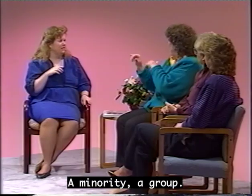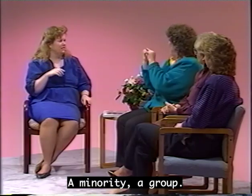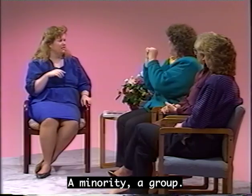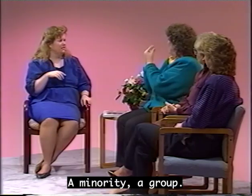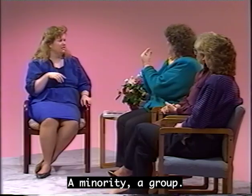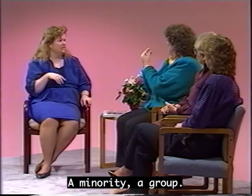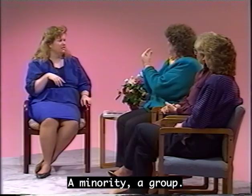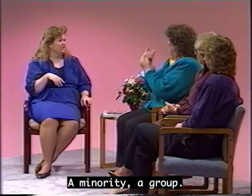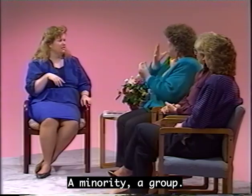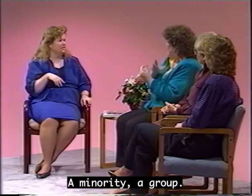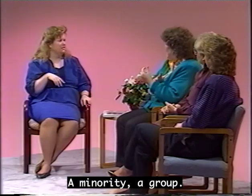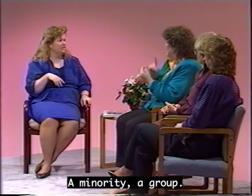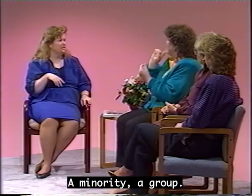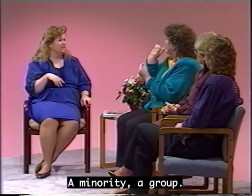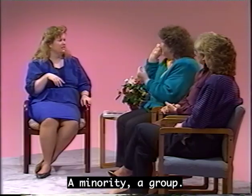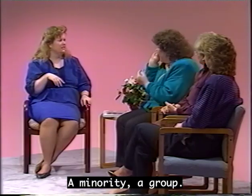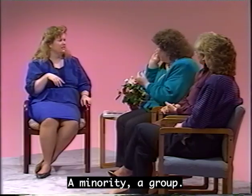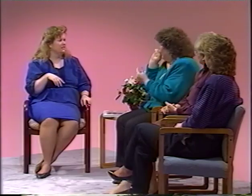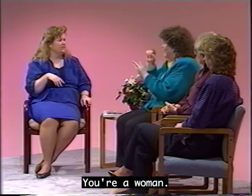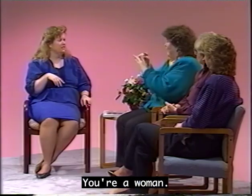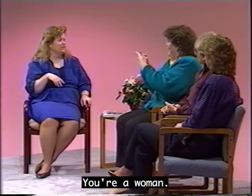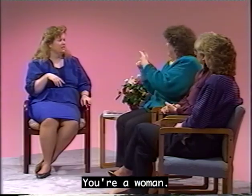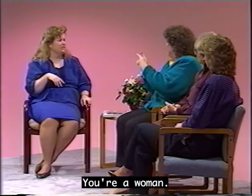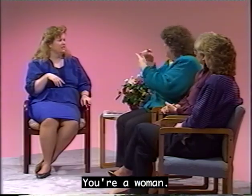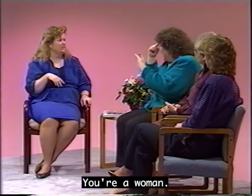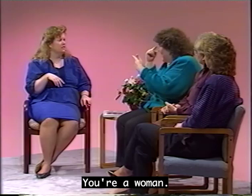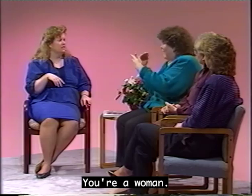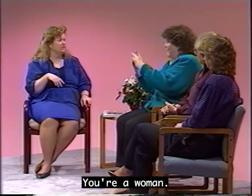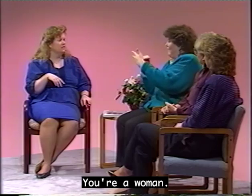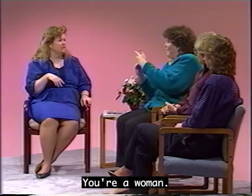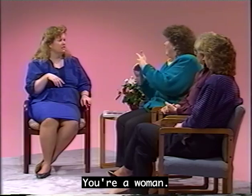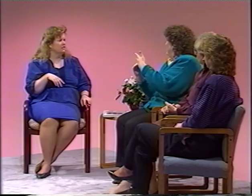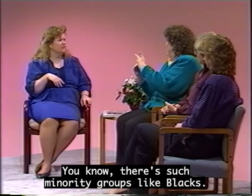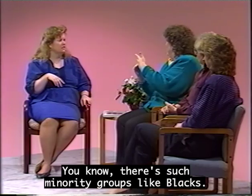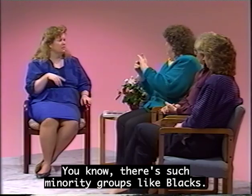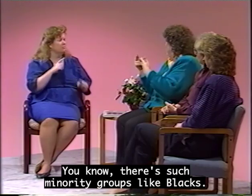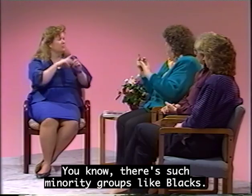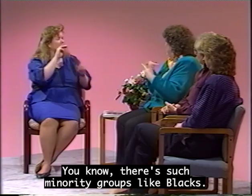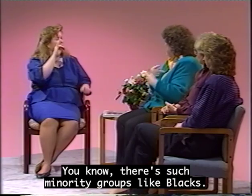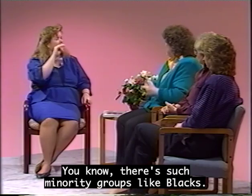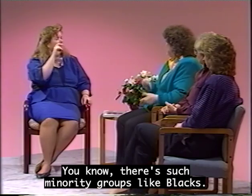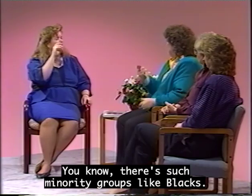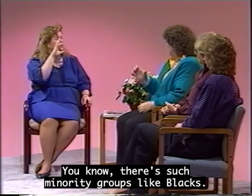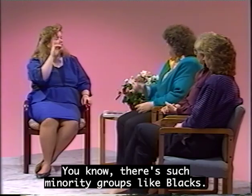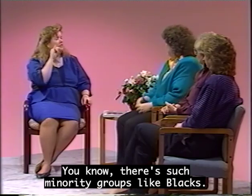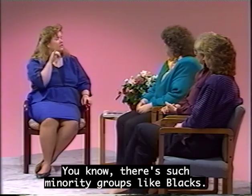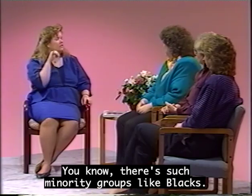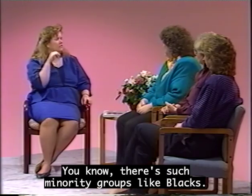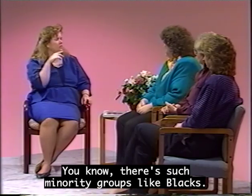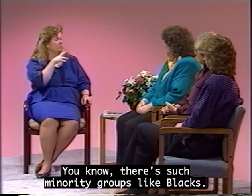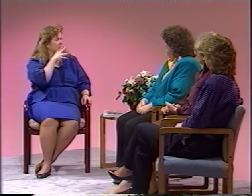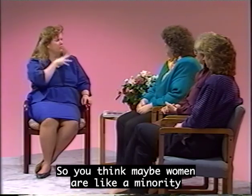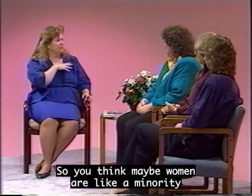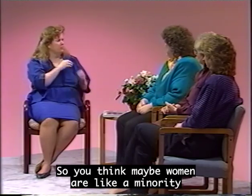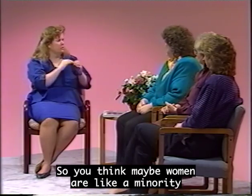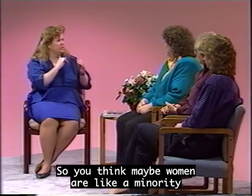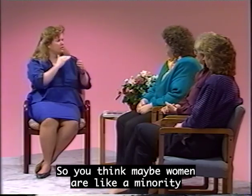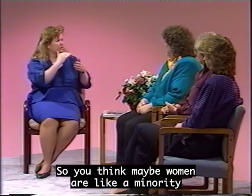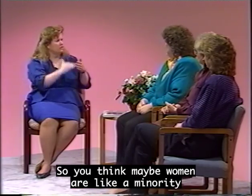A minority, a group. You're a woman. There's such minority groups like blacks. So you think maybe women are